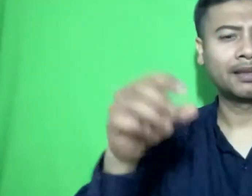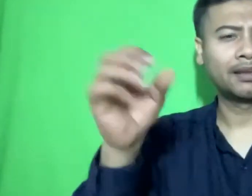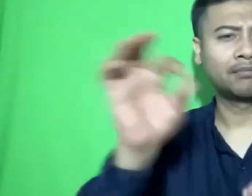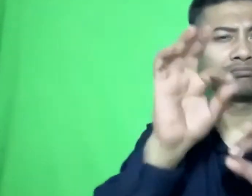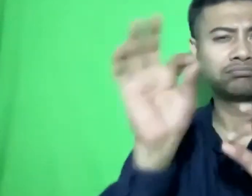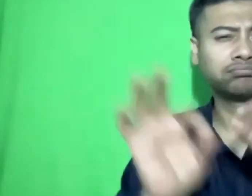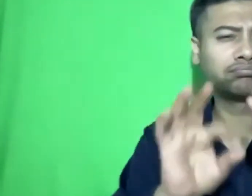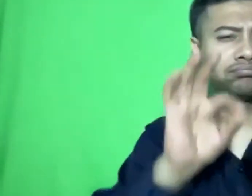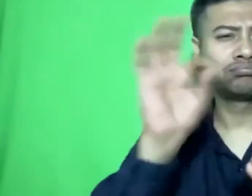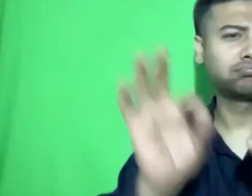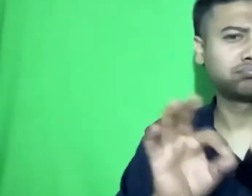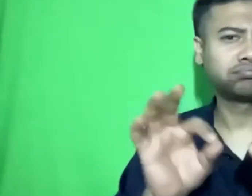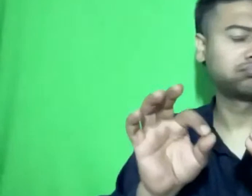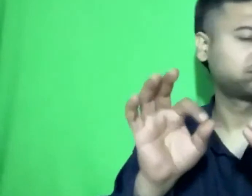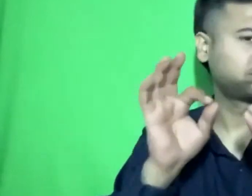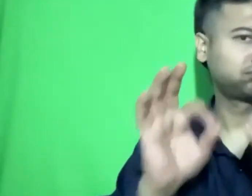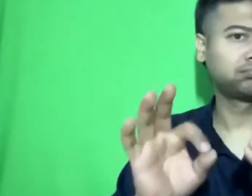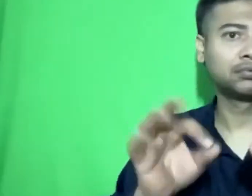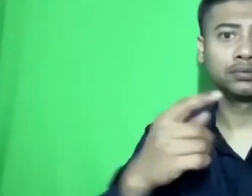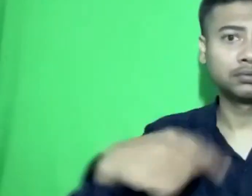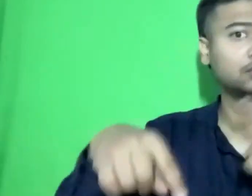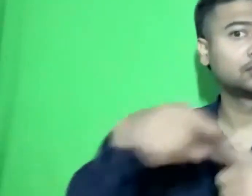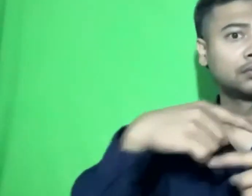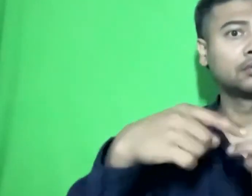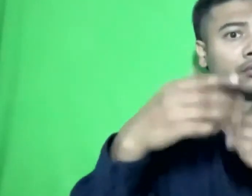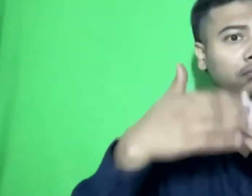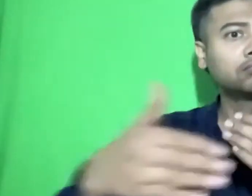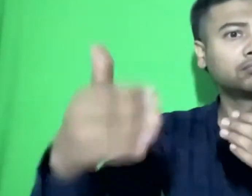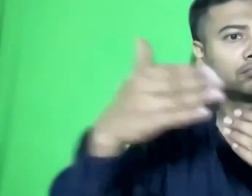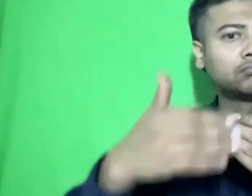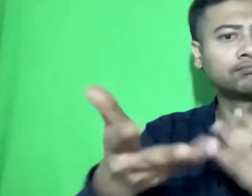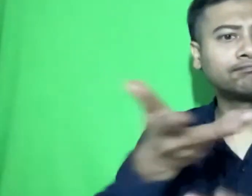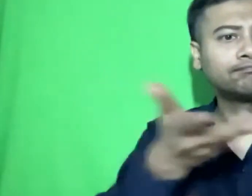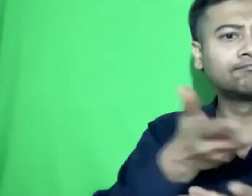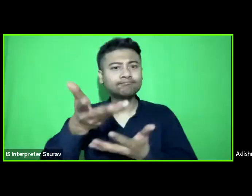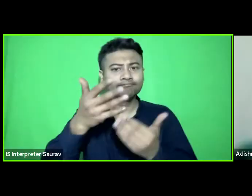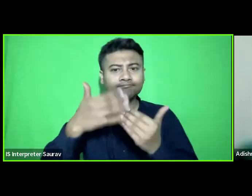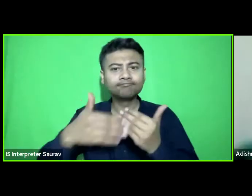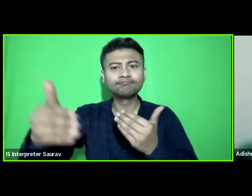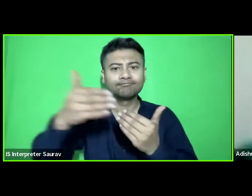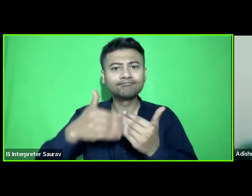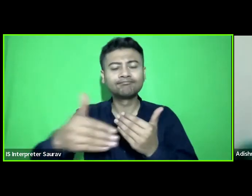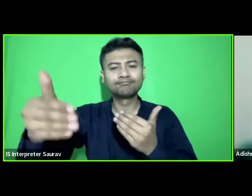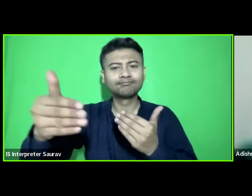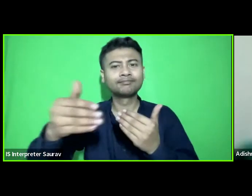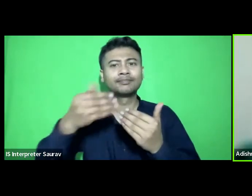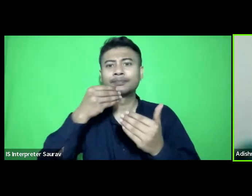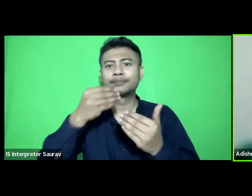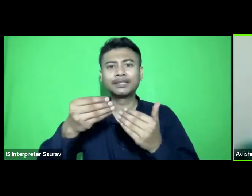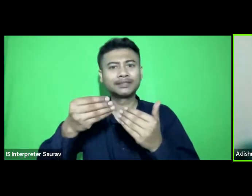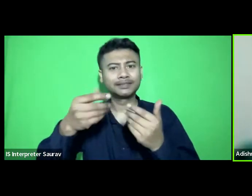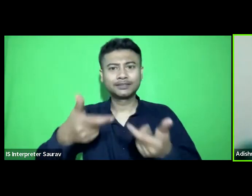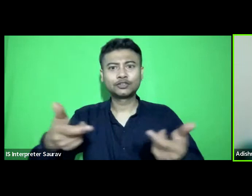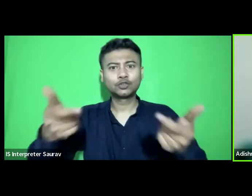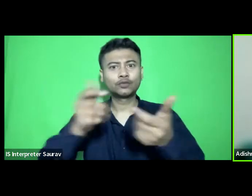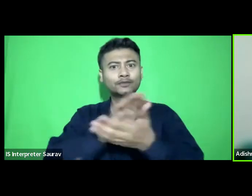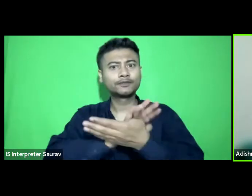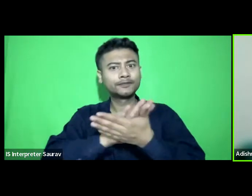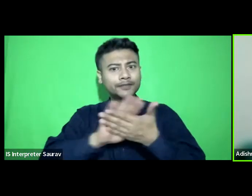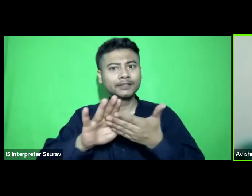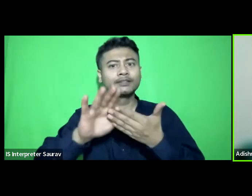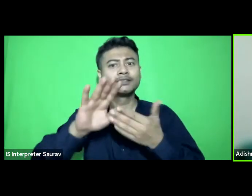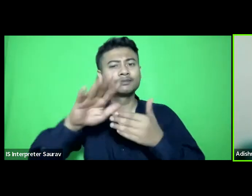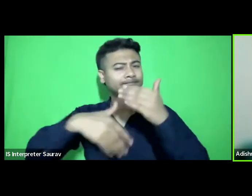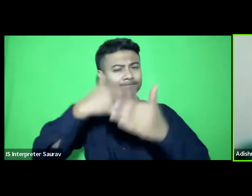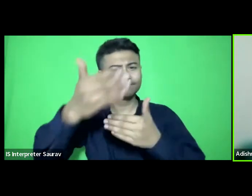out to us even beyond this session. And I'm sure everyone will be happy to answer your questions. And we don't have to limit ourselves